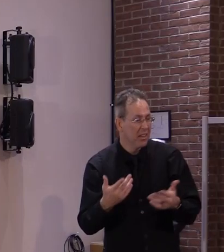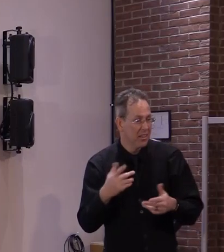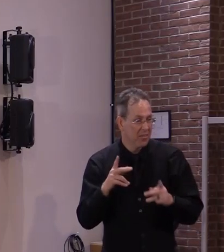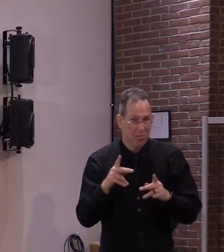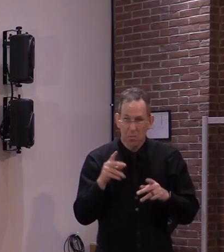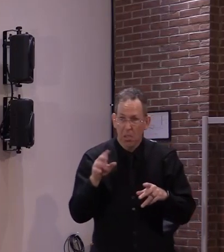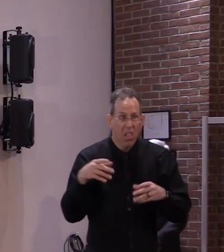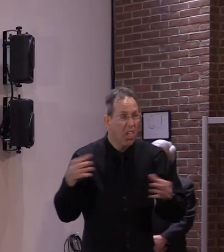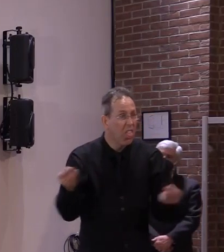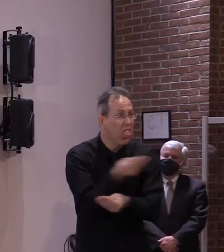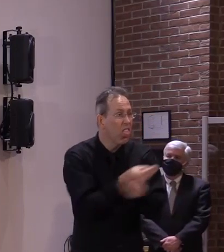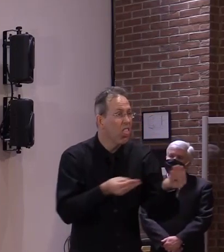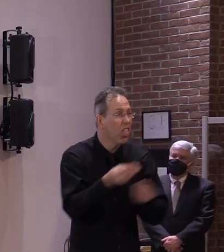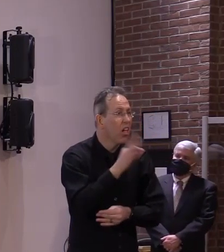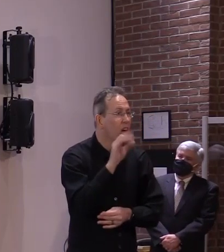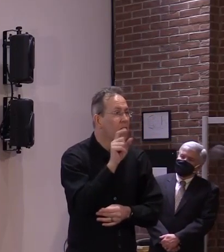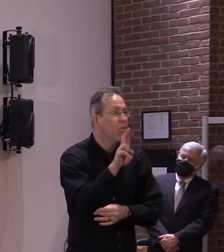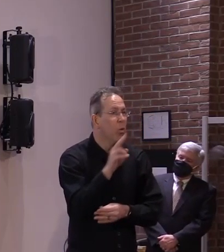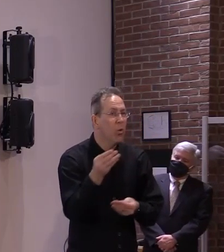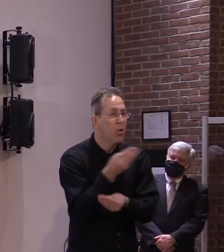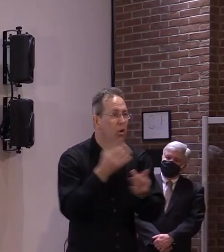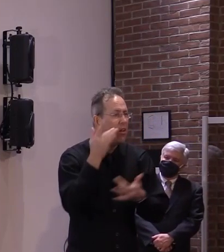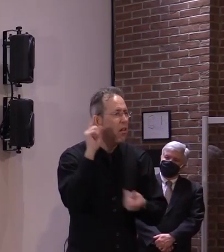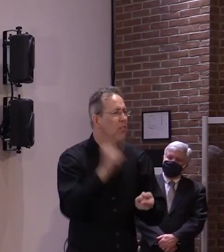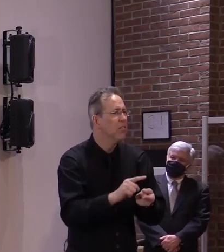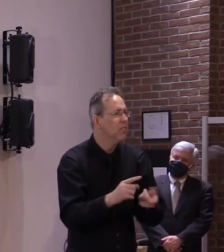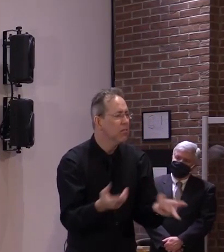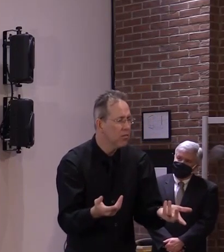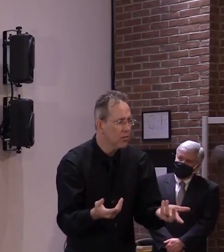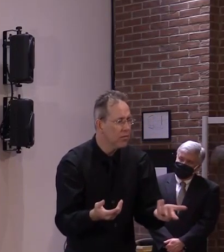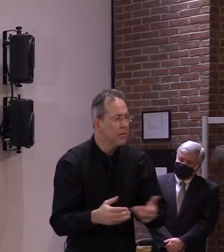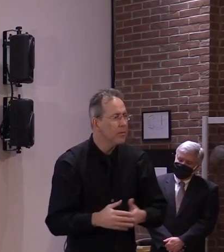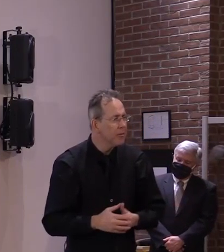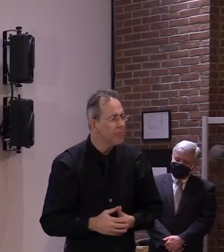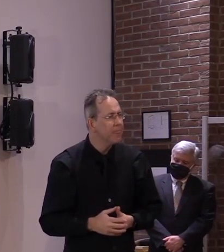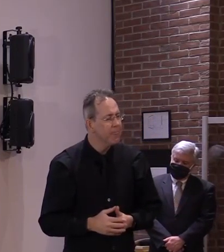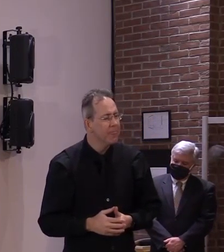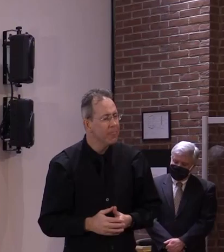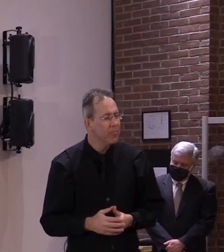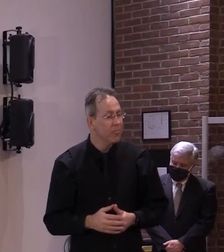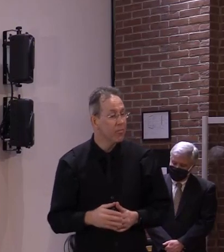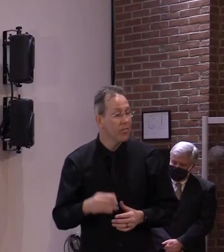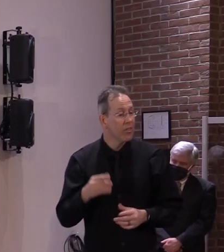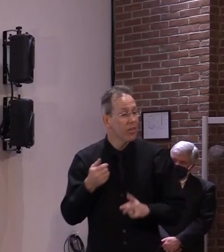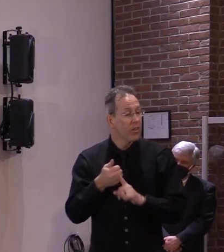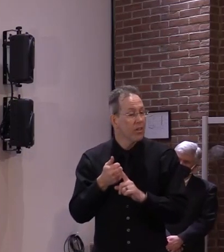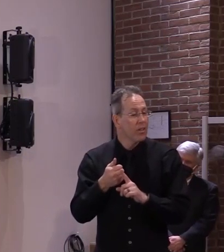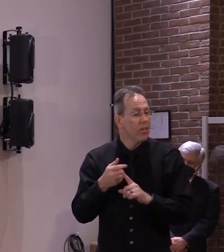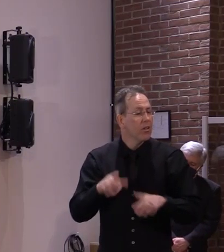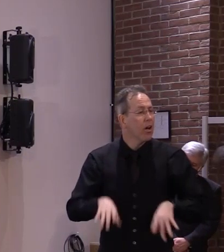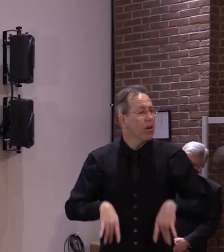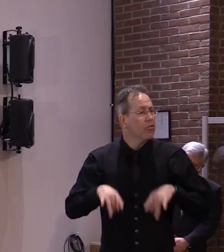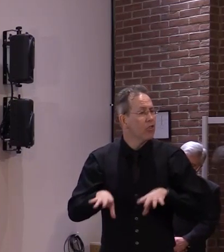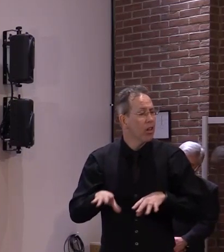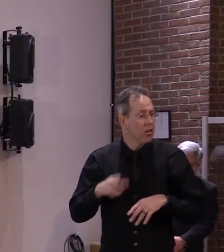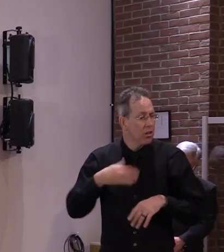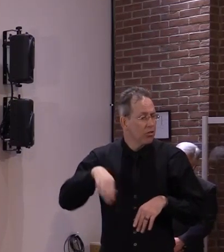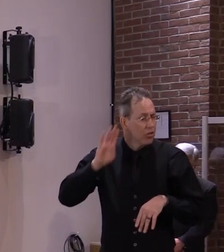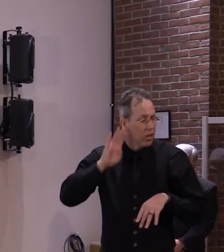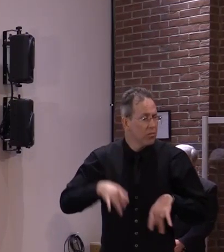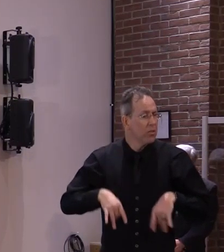on Australia's experience, which was to not really have much of a flu season and certainly not a huge peak, we would hope